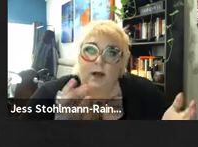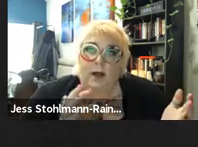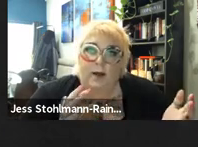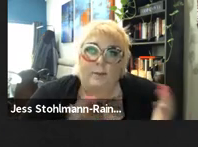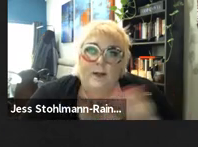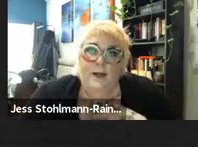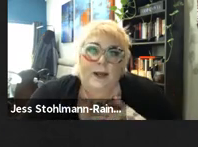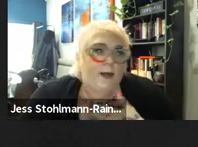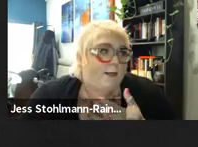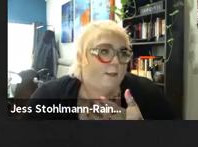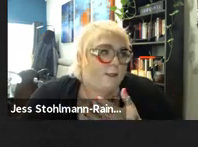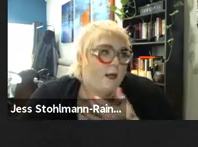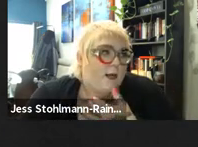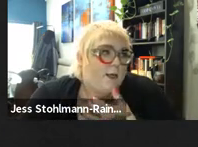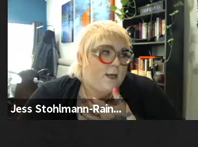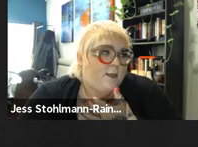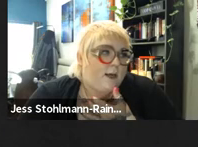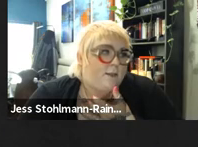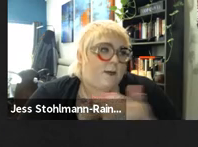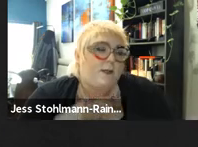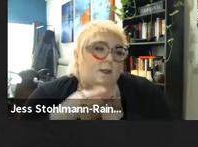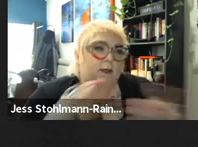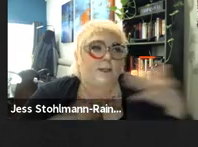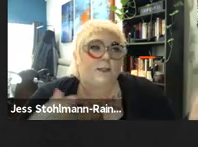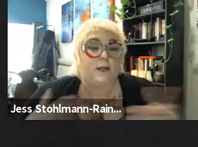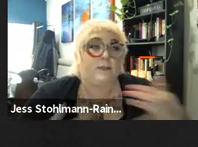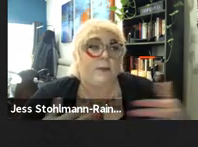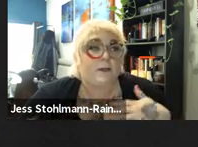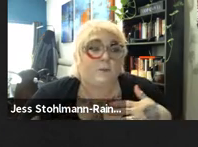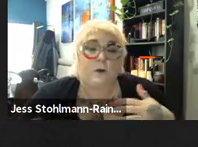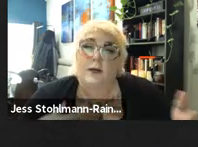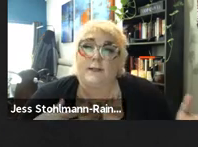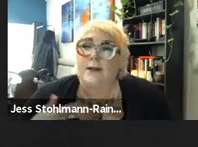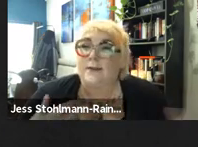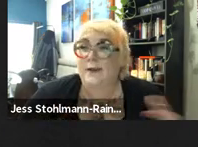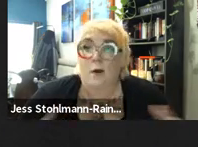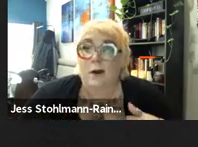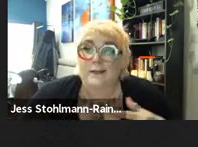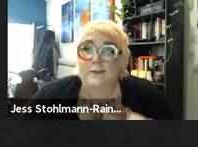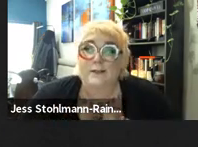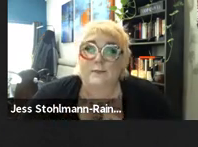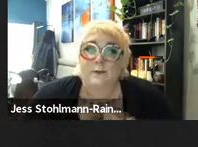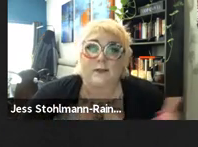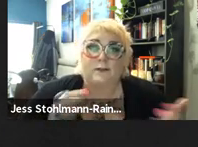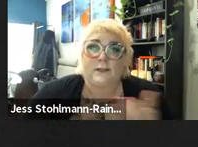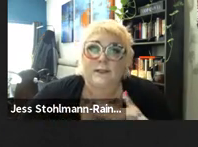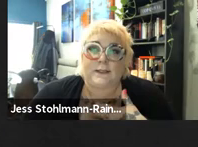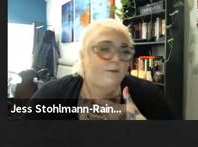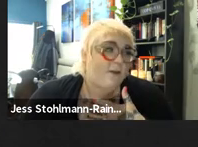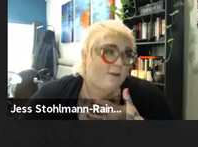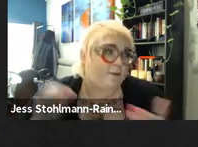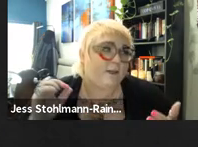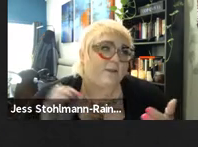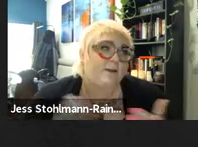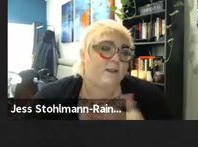um and uh that that doing this this peer support work is not going to be co-opted peer support work so it's a